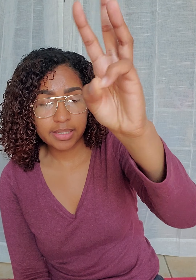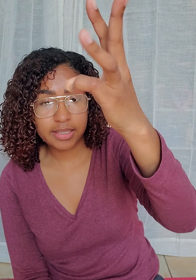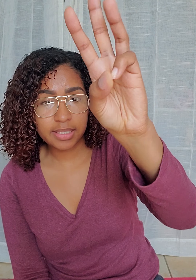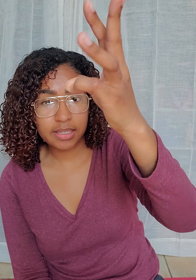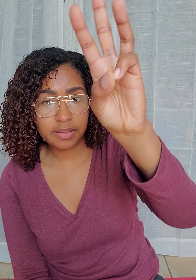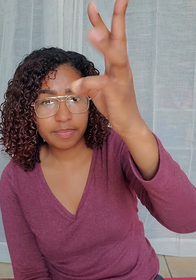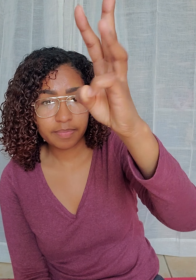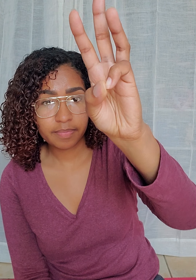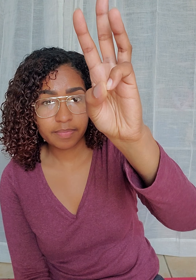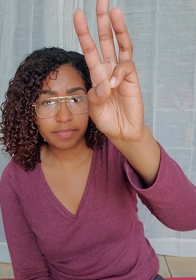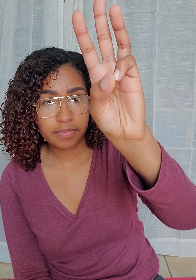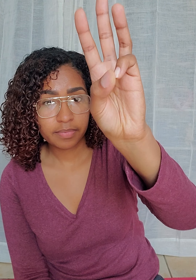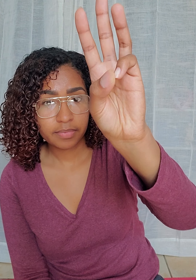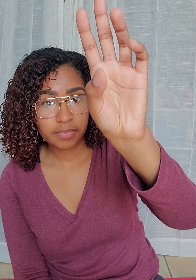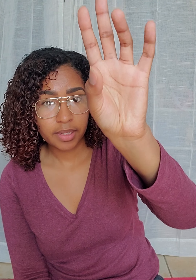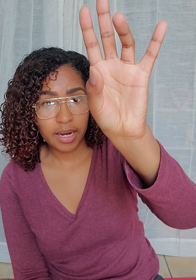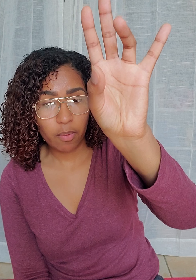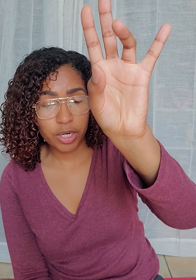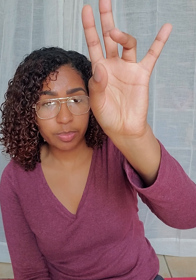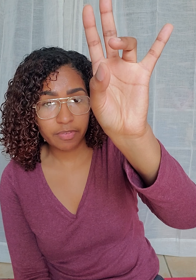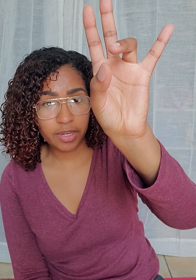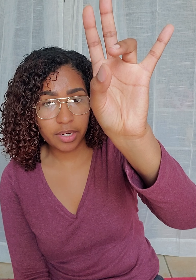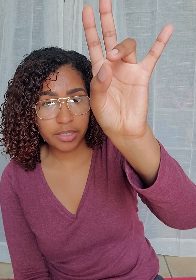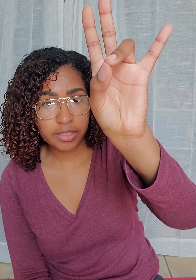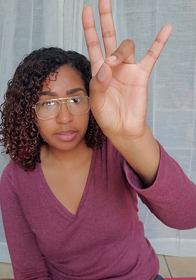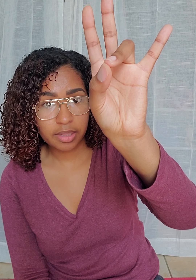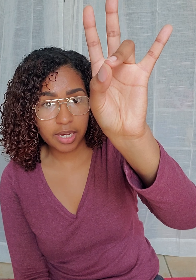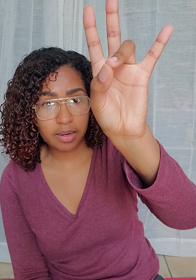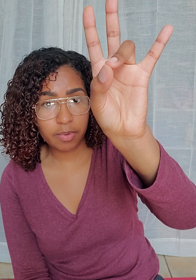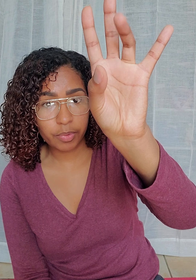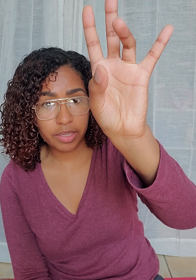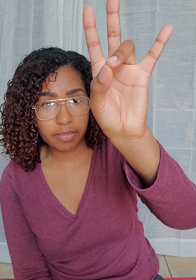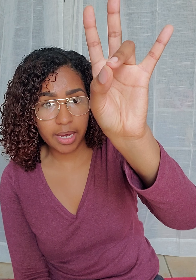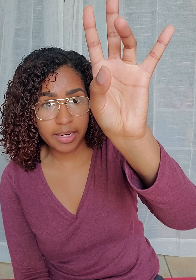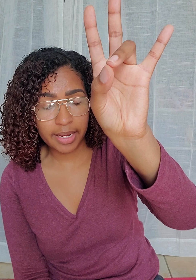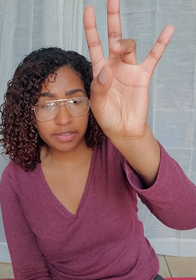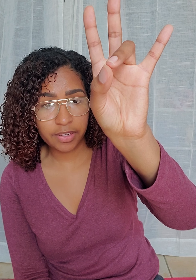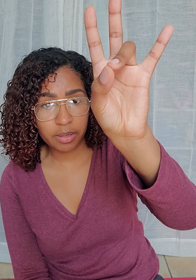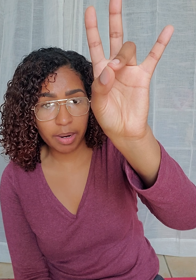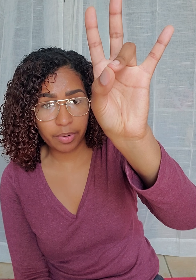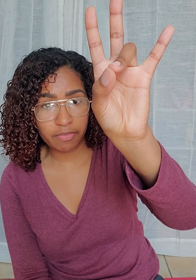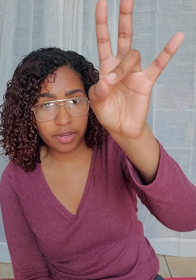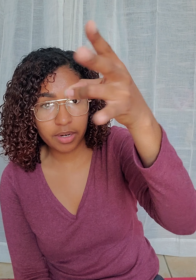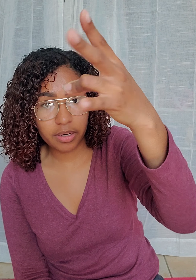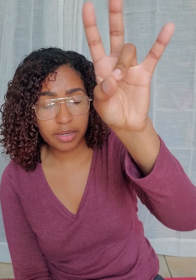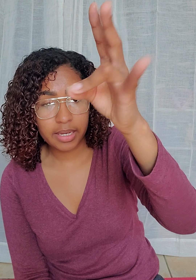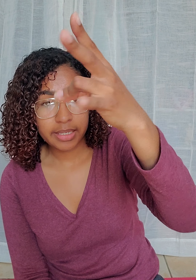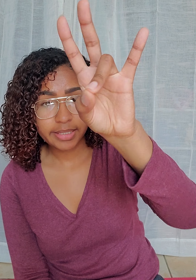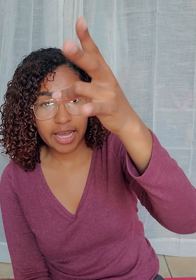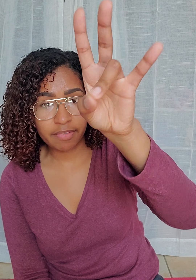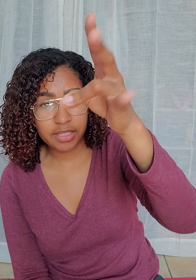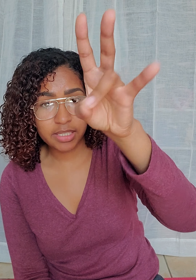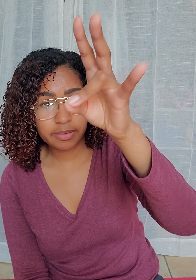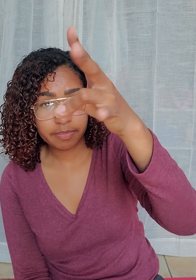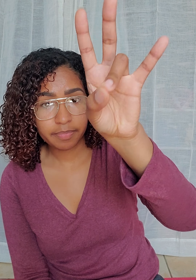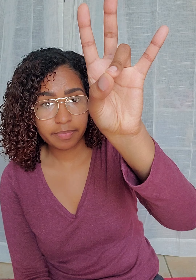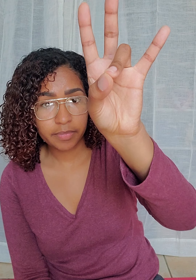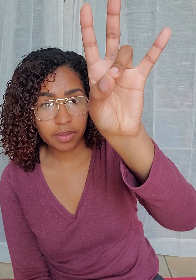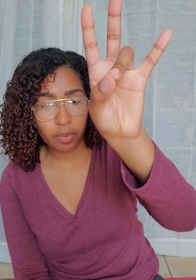16. Now watch my fingers. Thumb with my next finger, my ring finger, 17. Watch